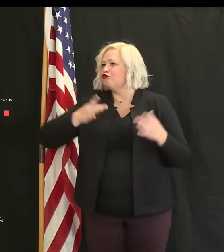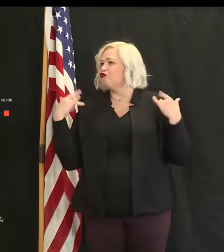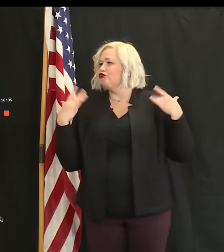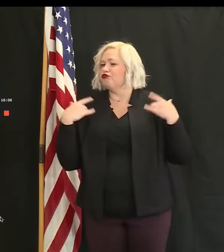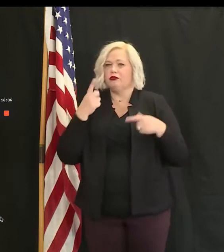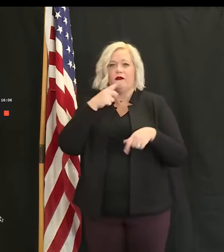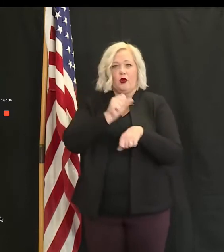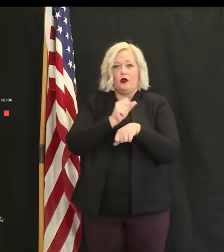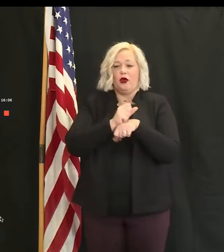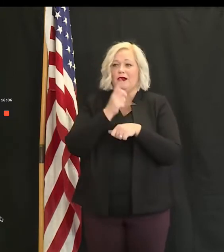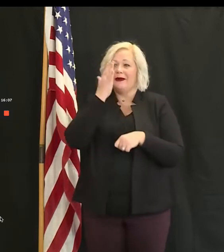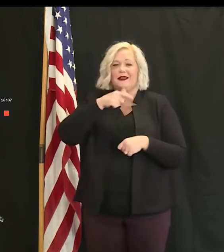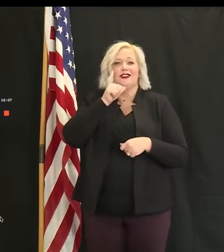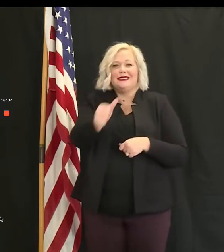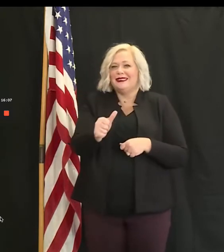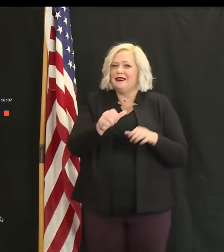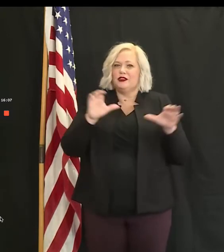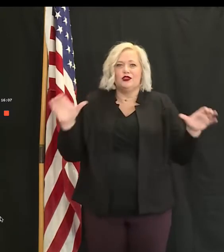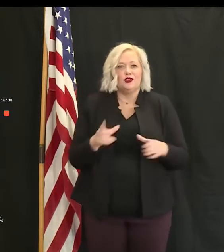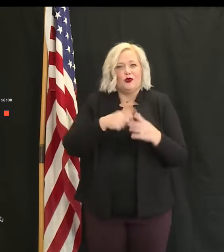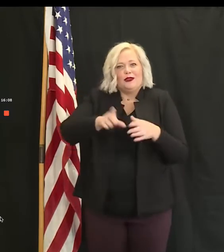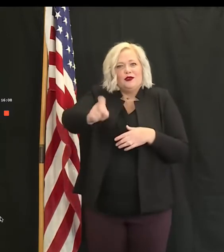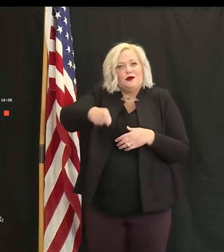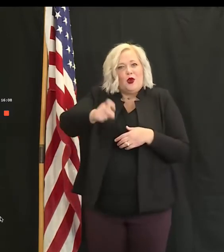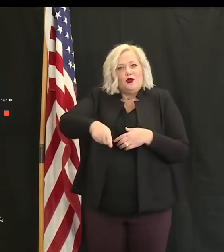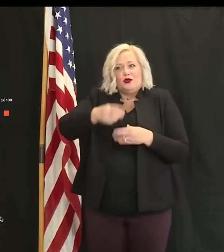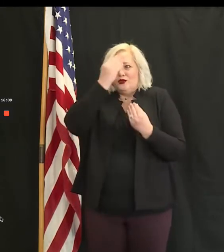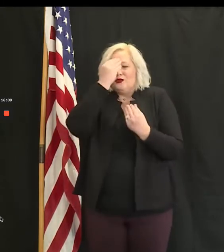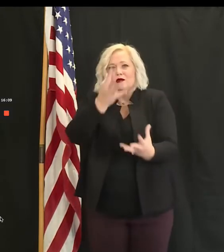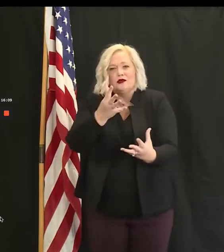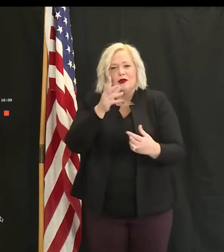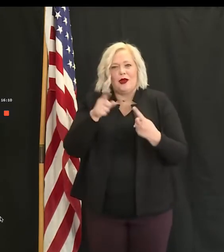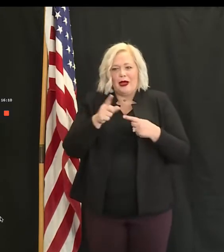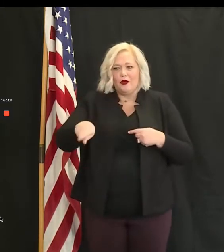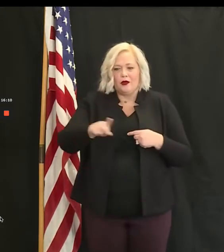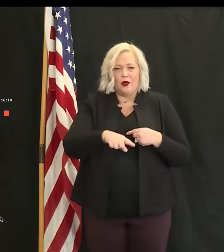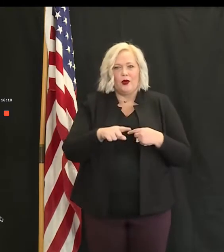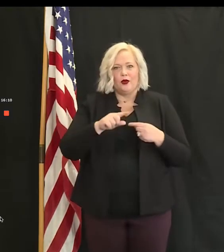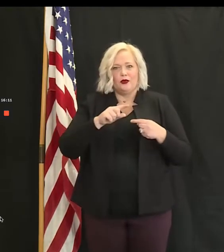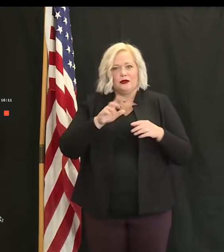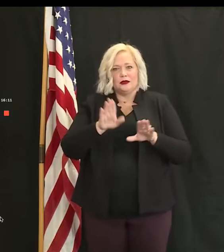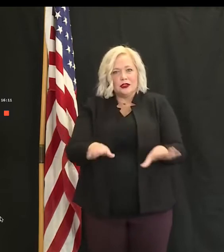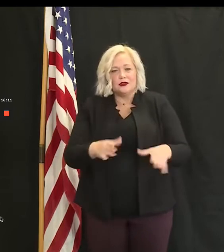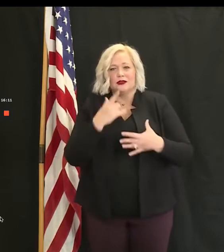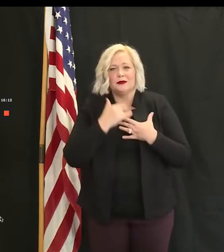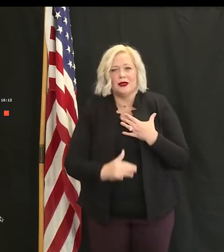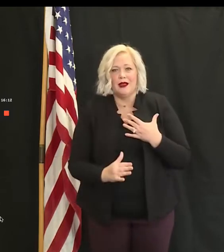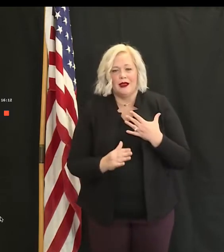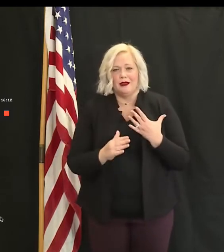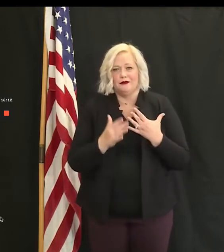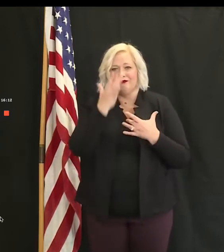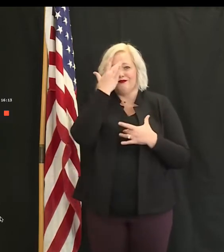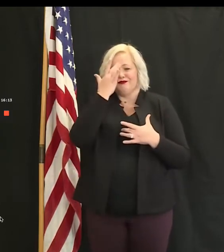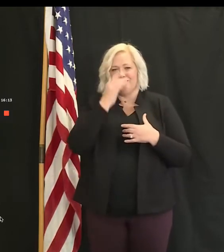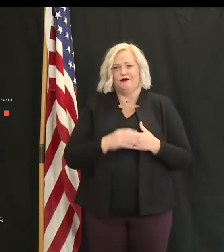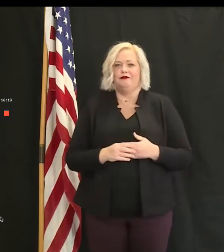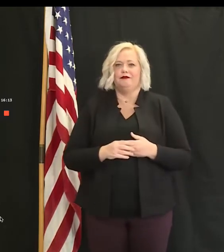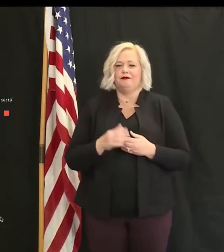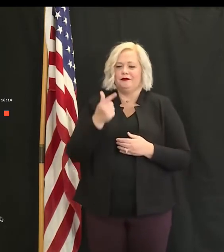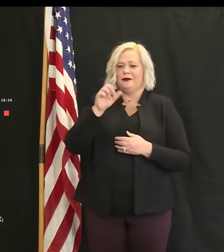misdemeanor, for her failure to act upon information of those elevated blood lead levels. Gerald